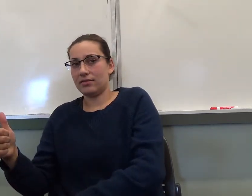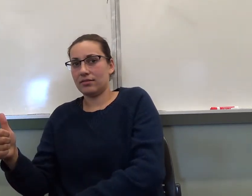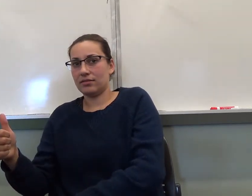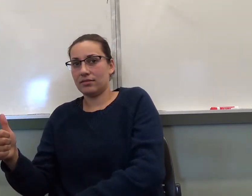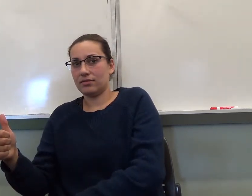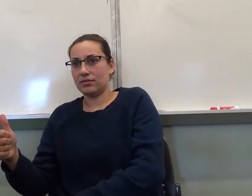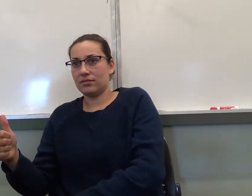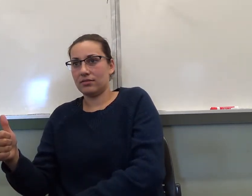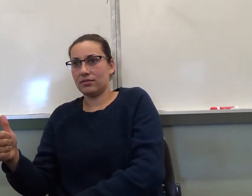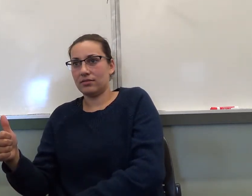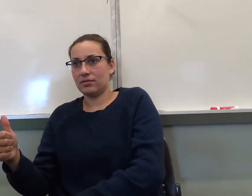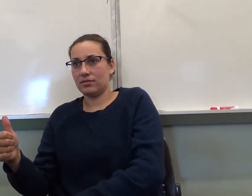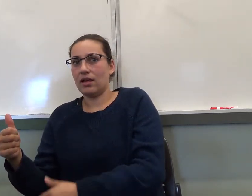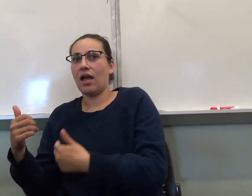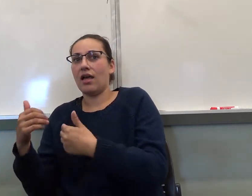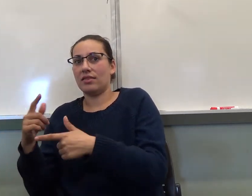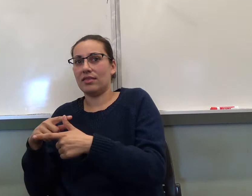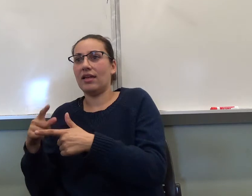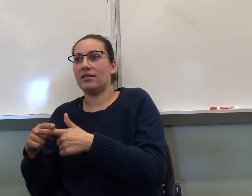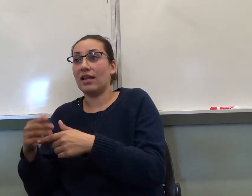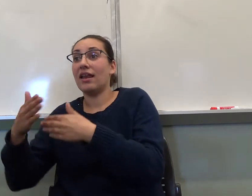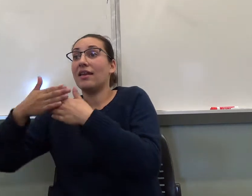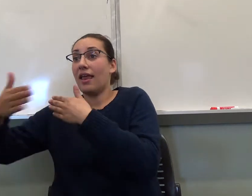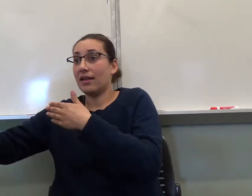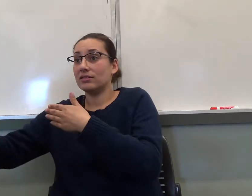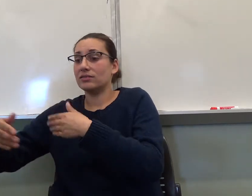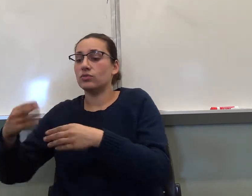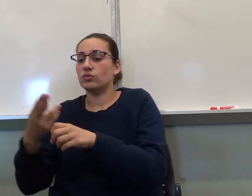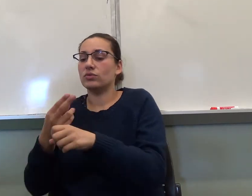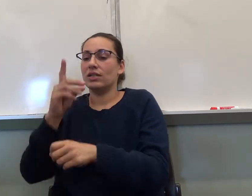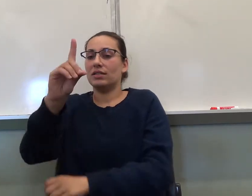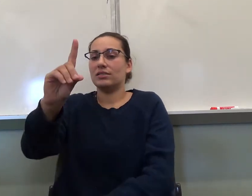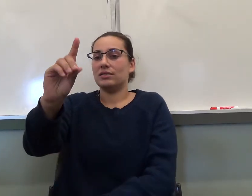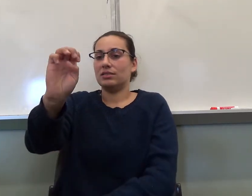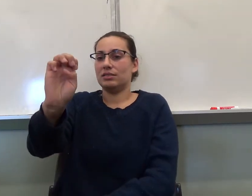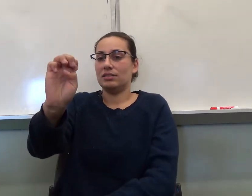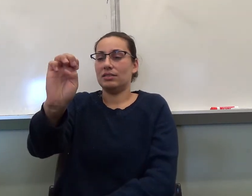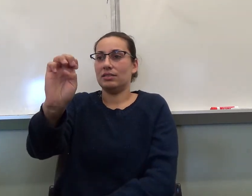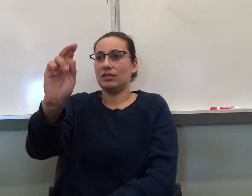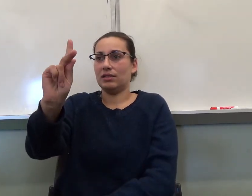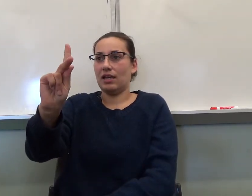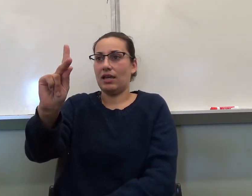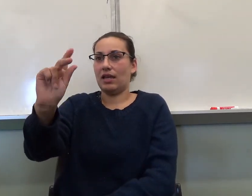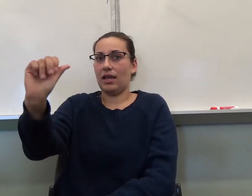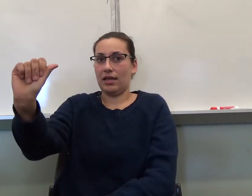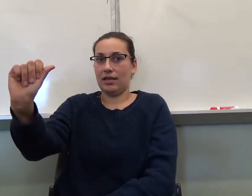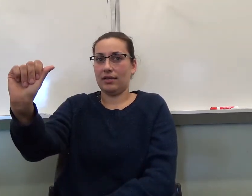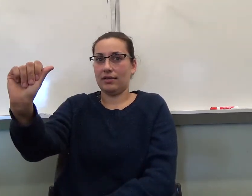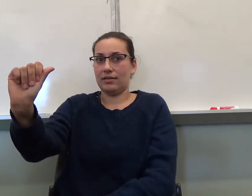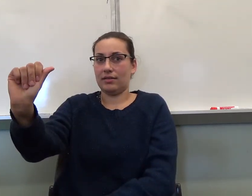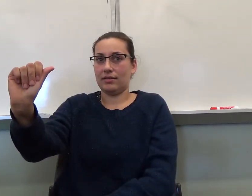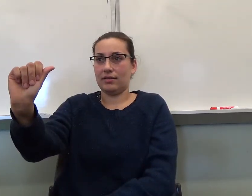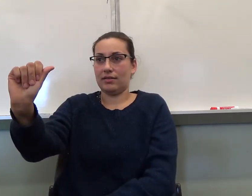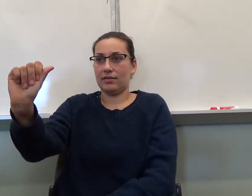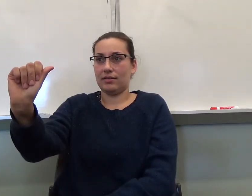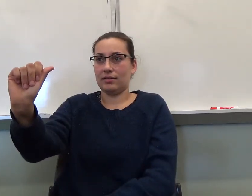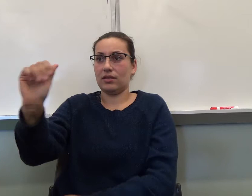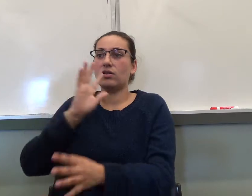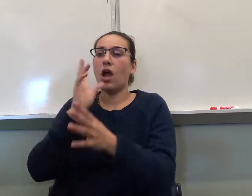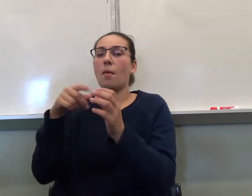into what's called a decameter, D-E-K-A, that's 10 meters. Now you use 10 meters to talk about maybe the